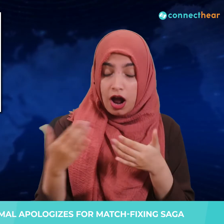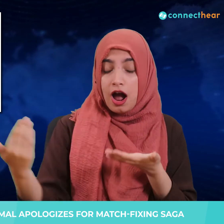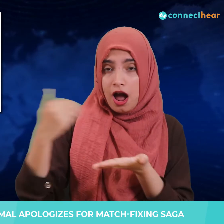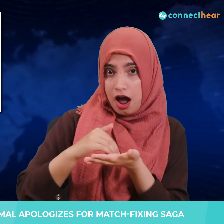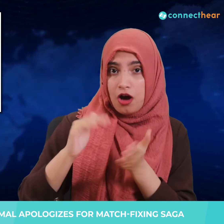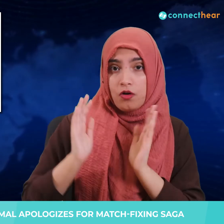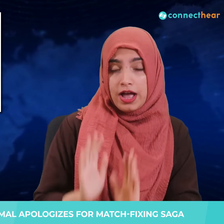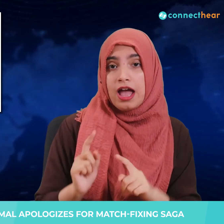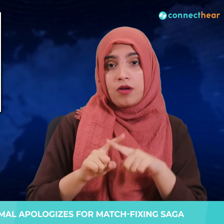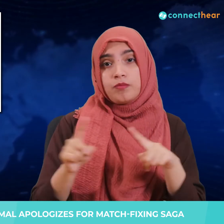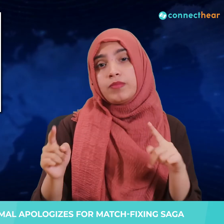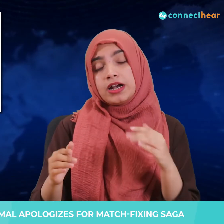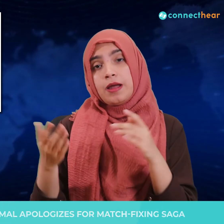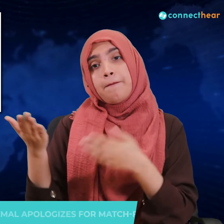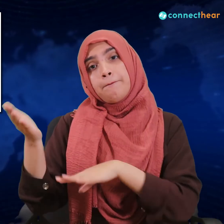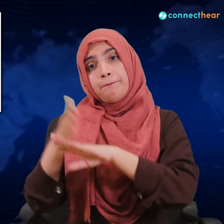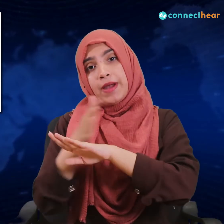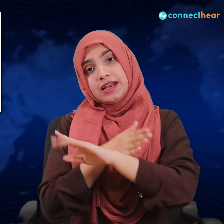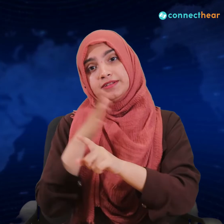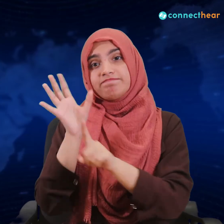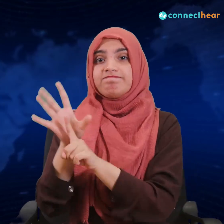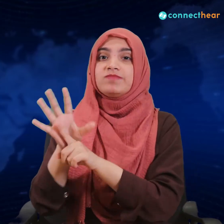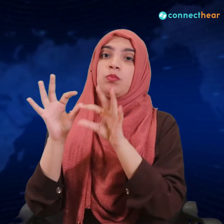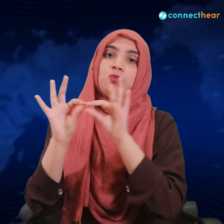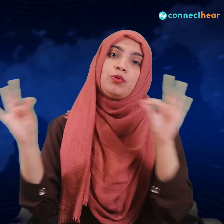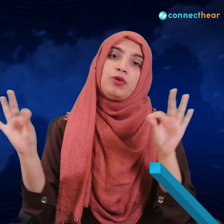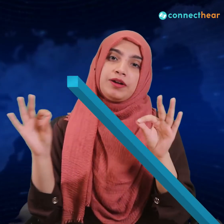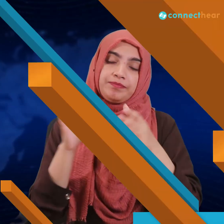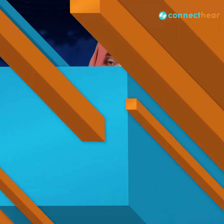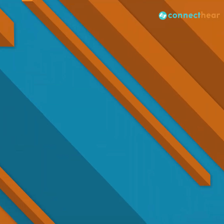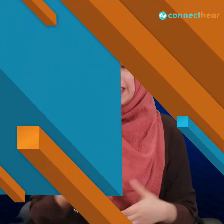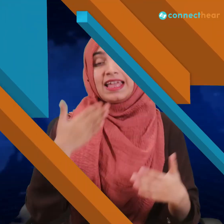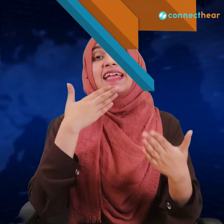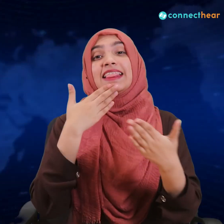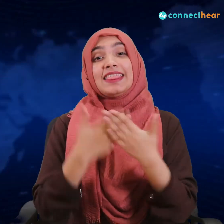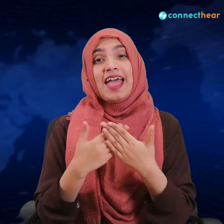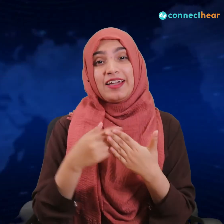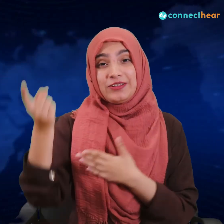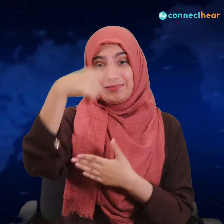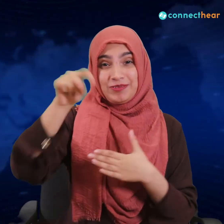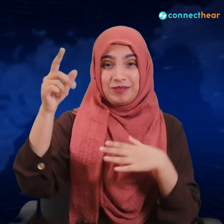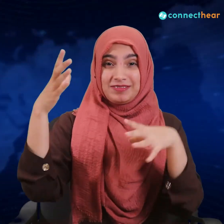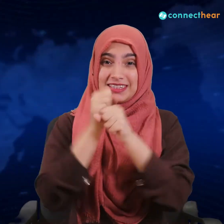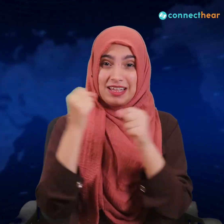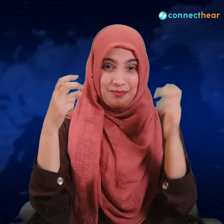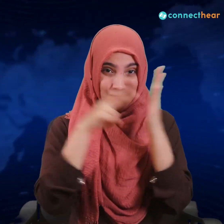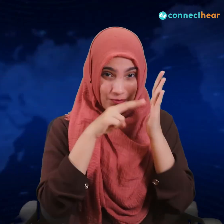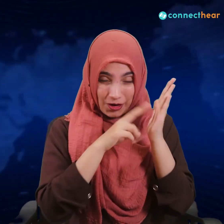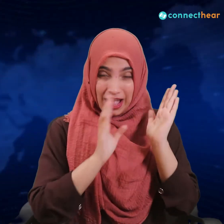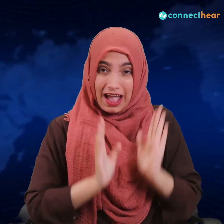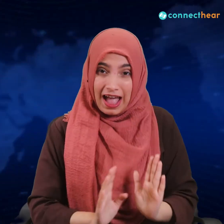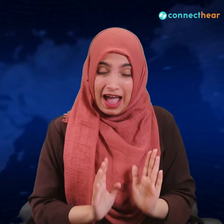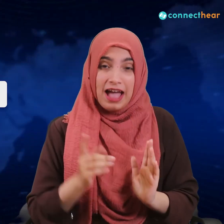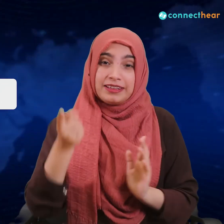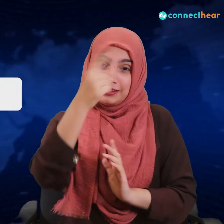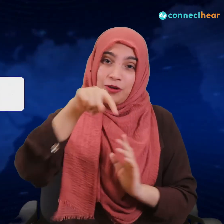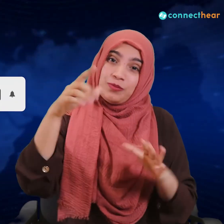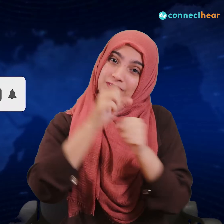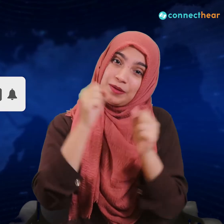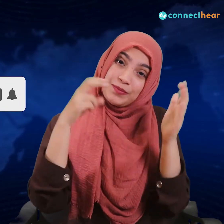soon as his rehabilitation program is concluded. Thank you for watching the news. Please listen and share